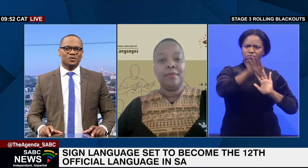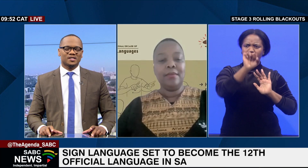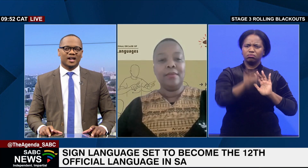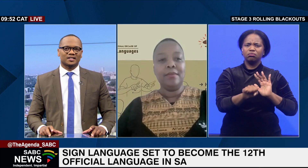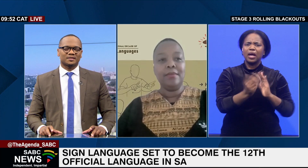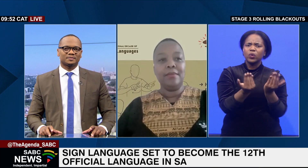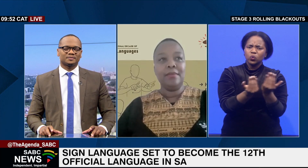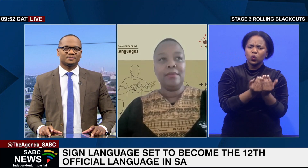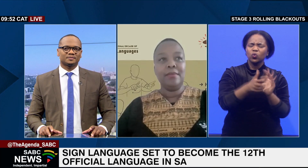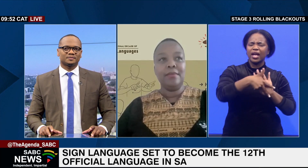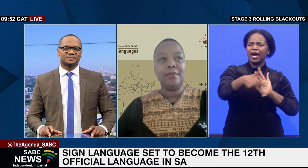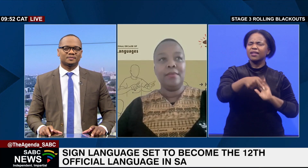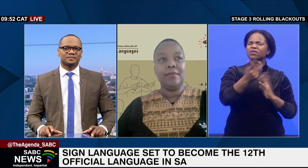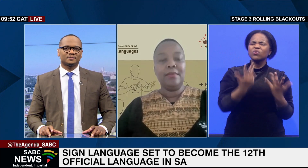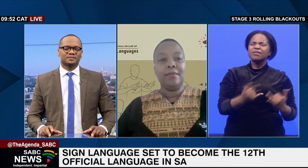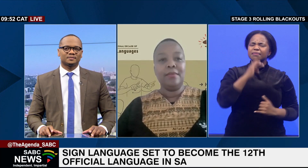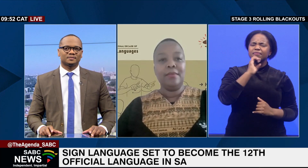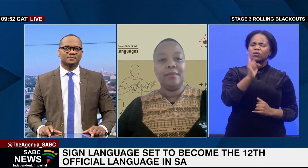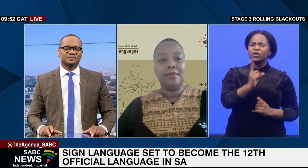African Schools Act.